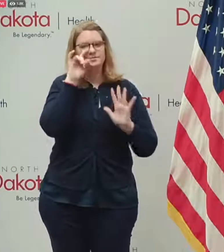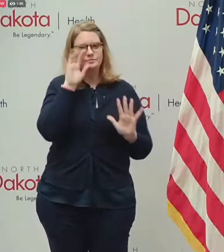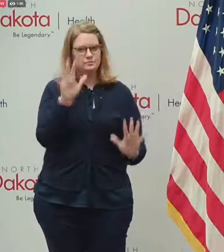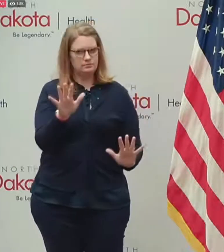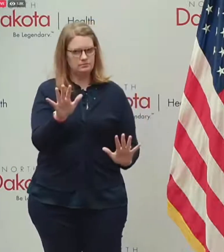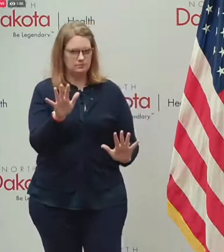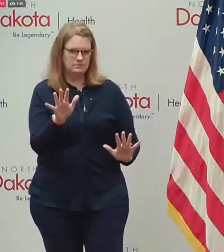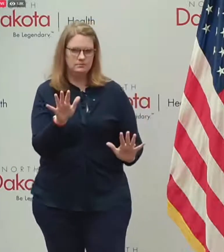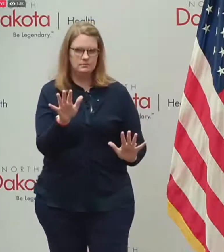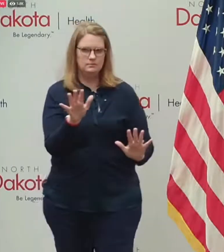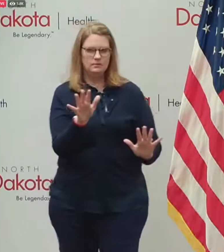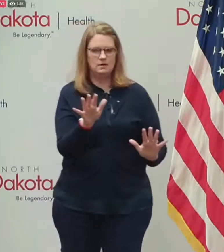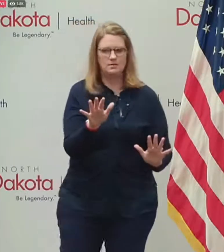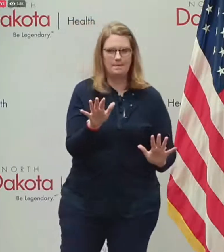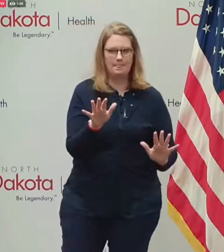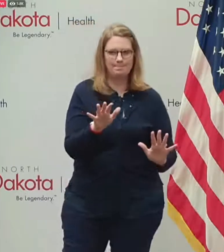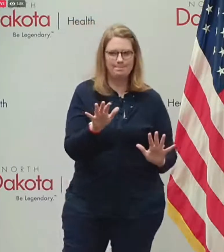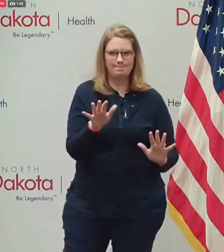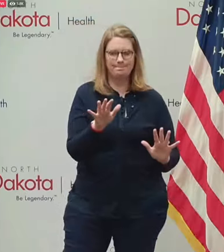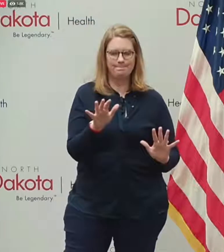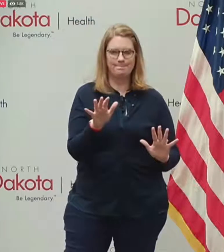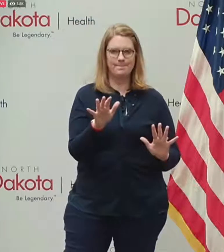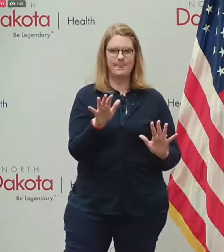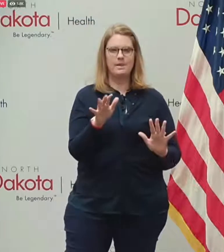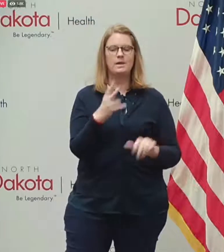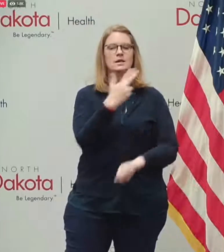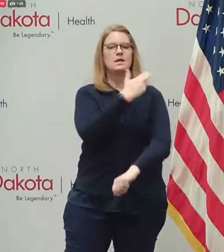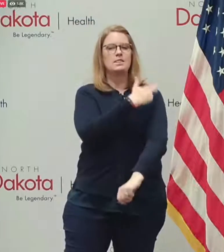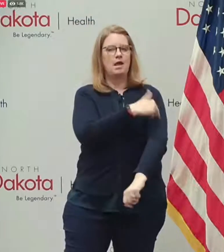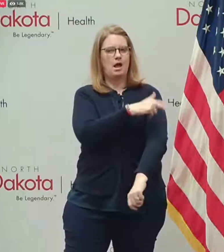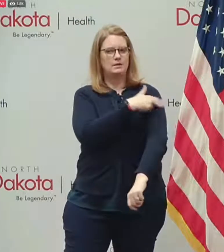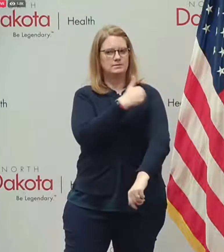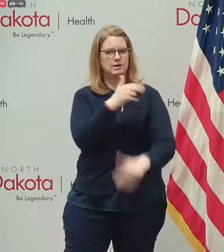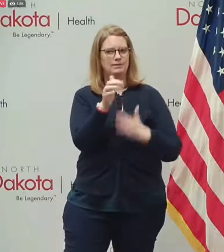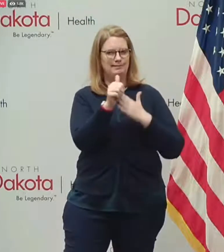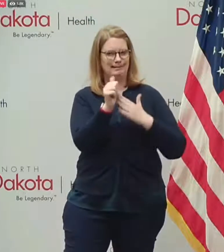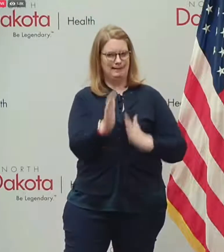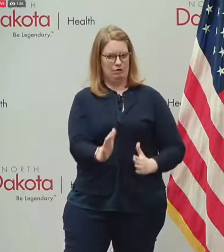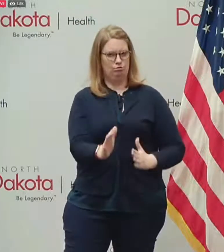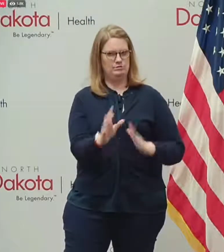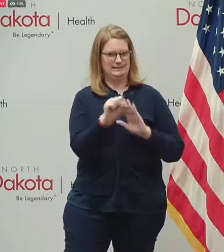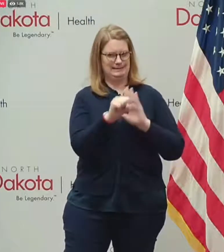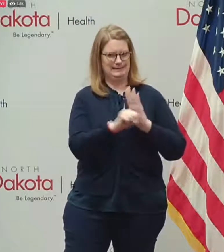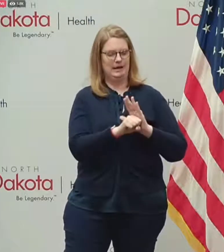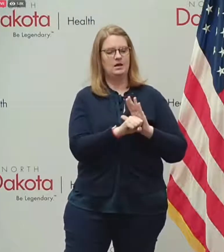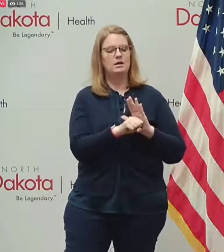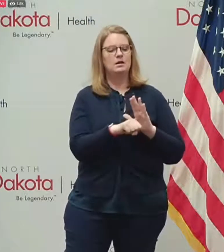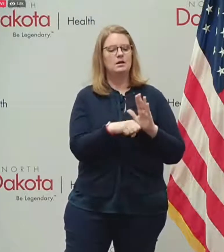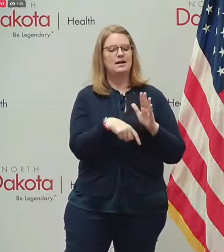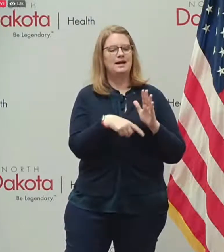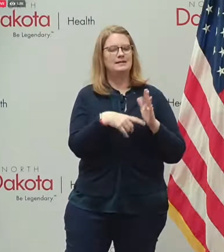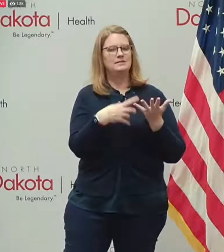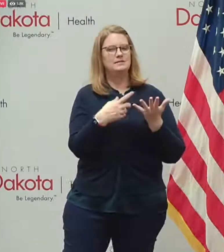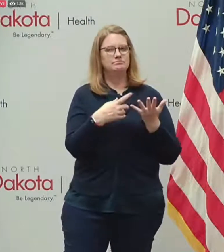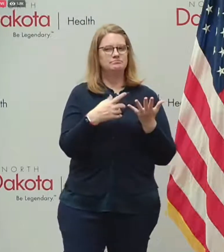with the hospital leaders in the state, it's a